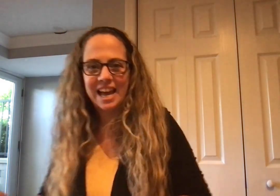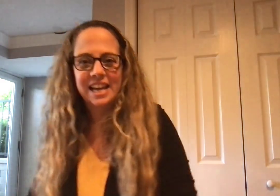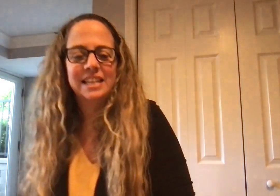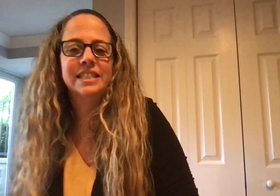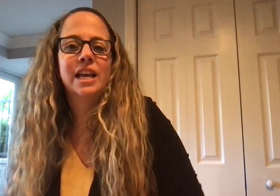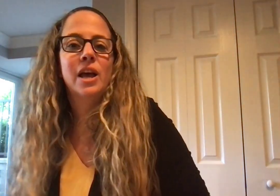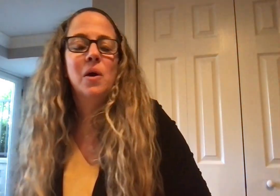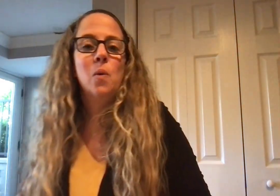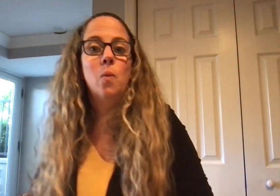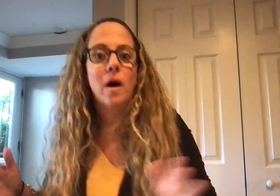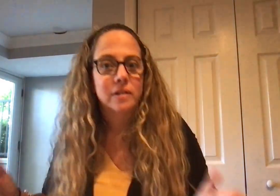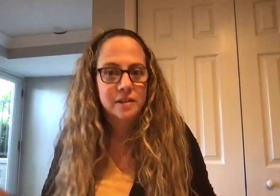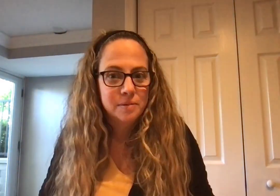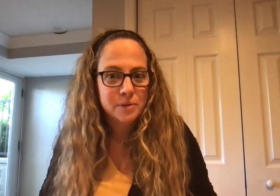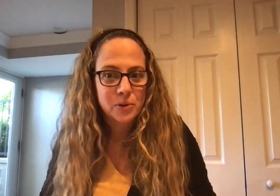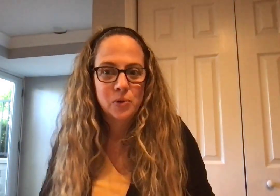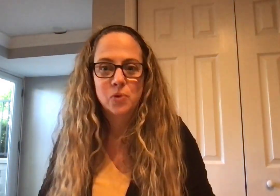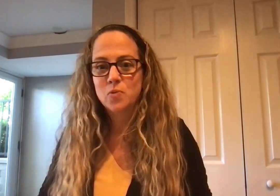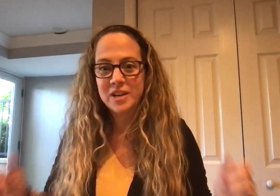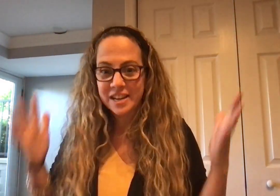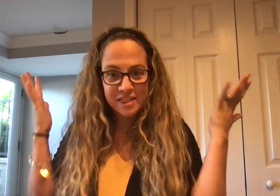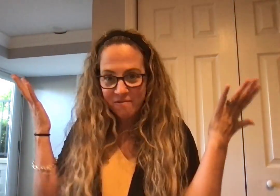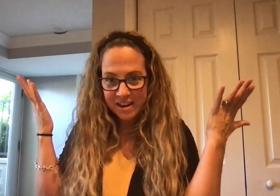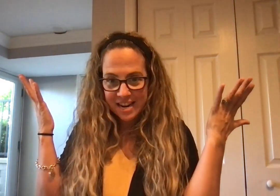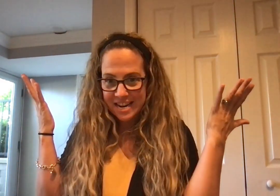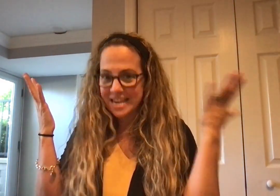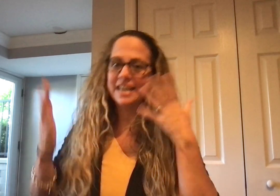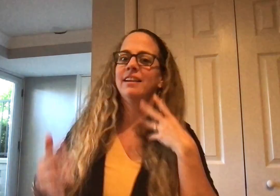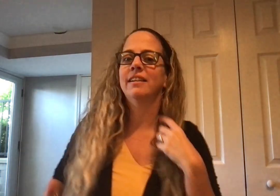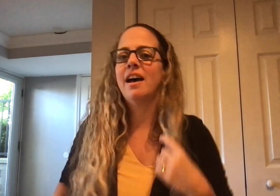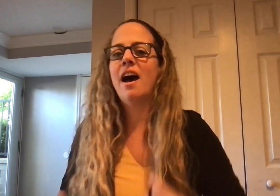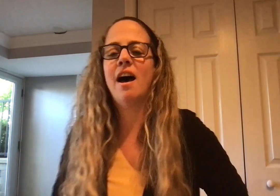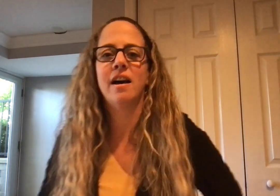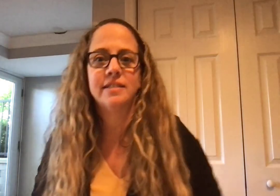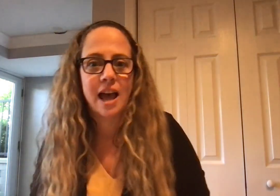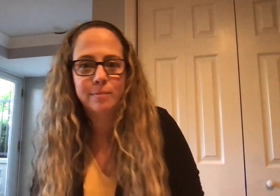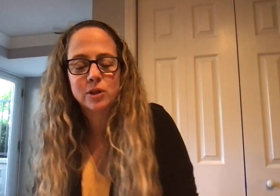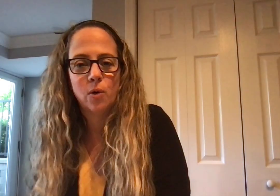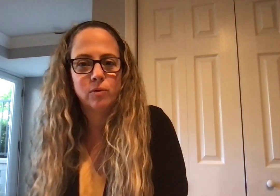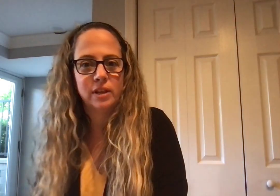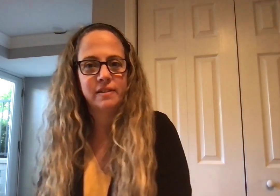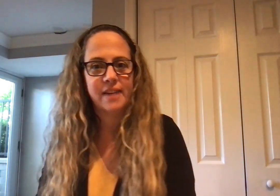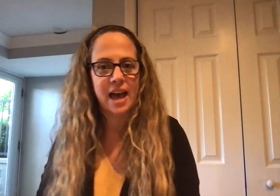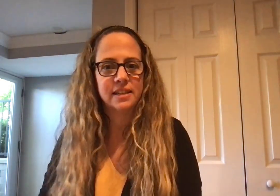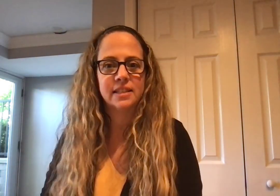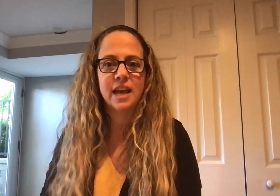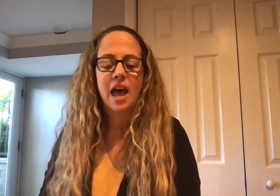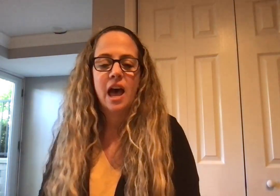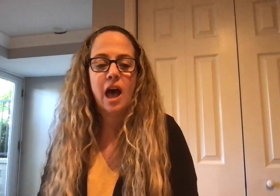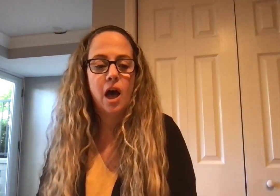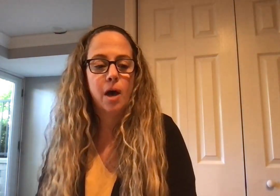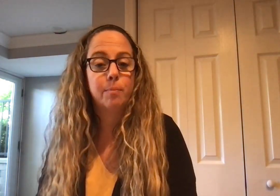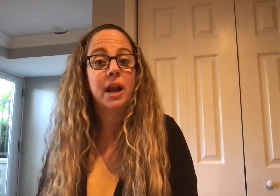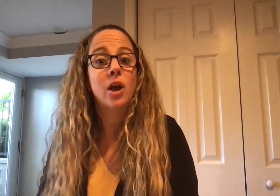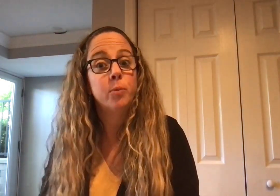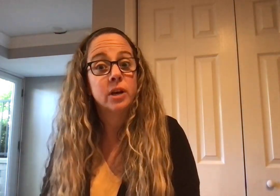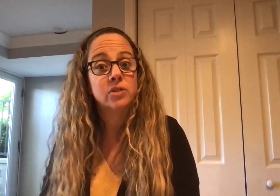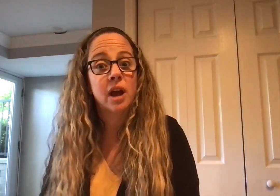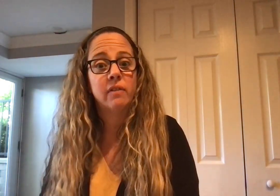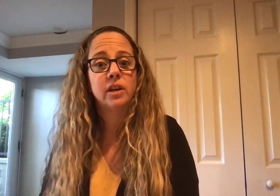Hi guys, welcome to week 3. Time's going really fast, but I hope you guys are having a